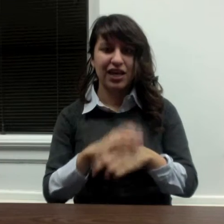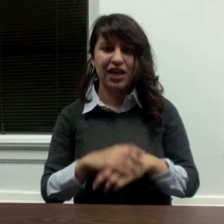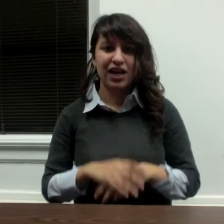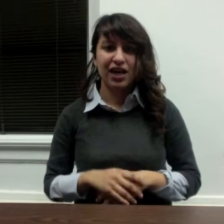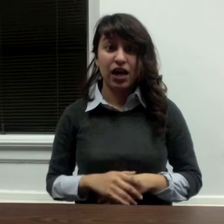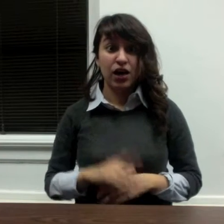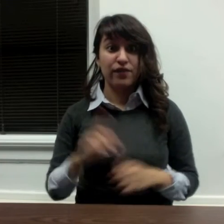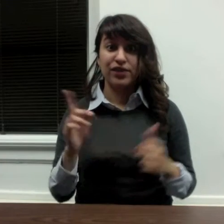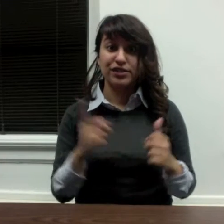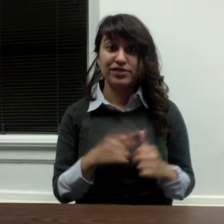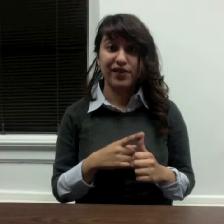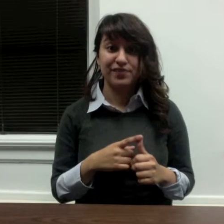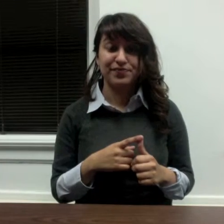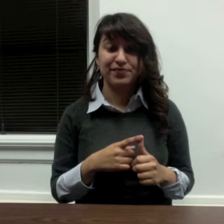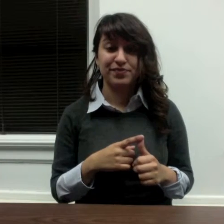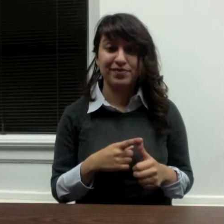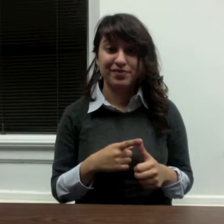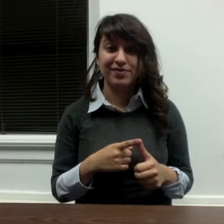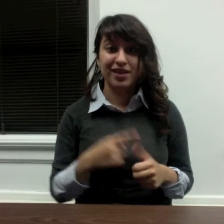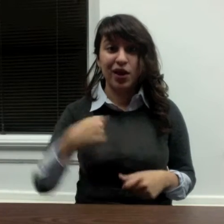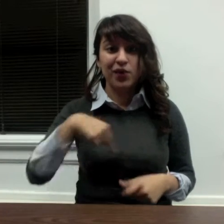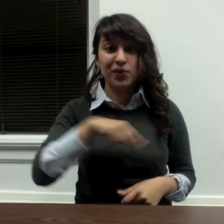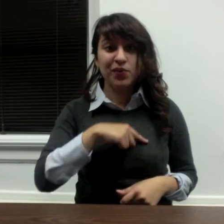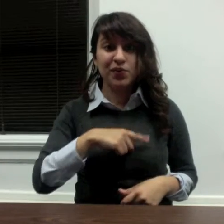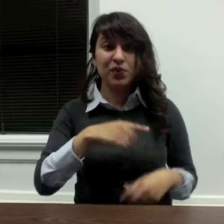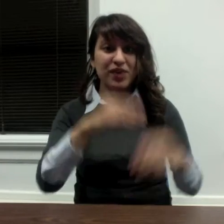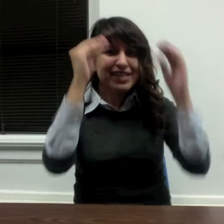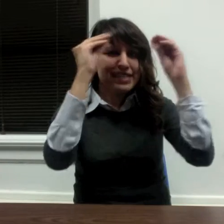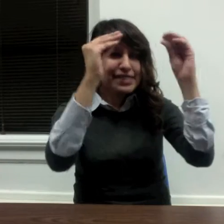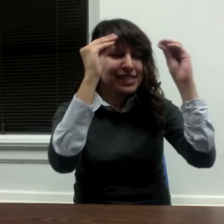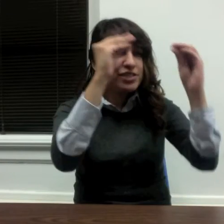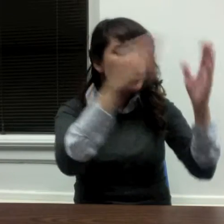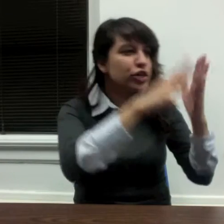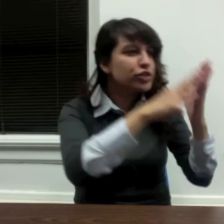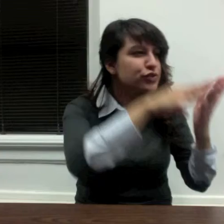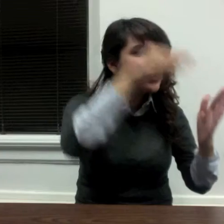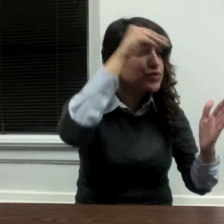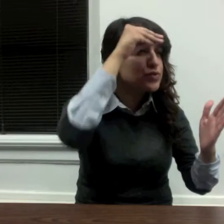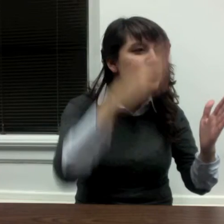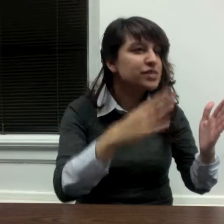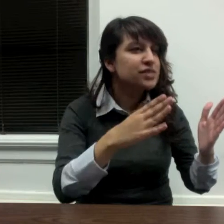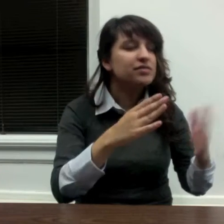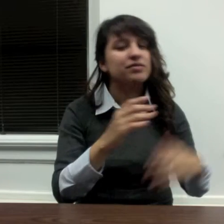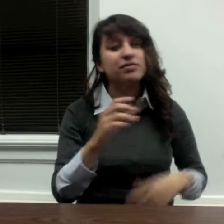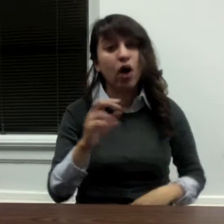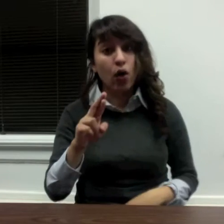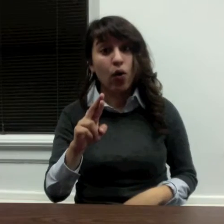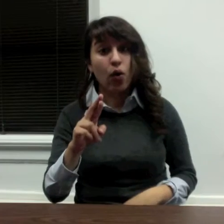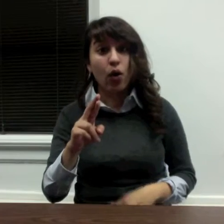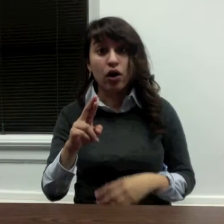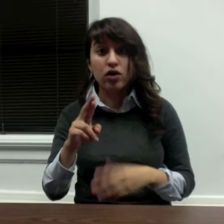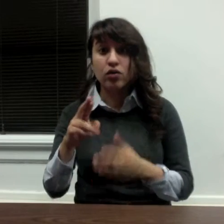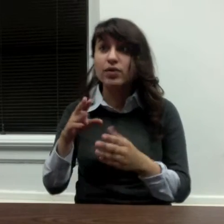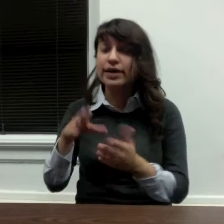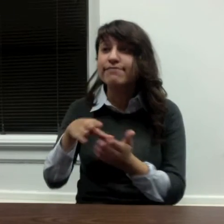all, because we teach our students, or we learn as interpreters about the